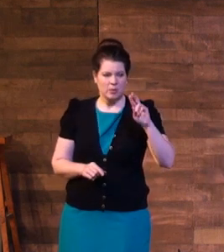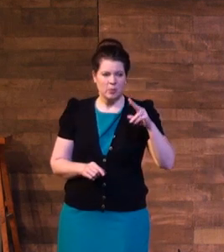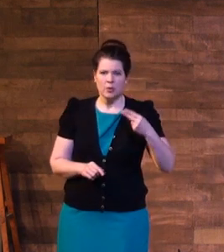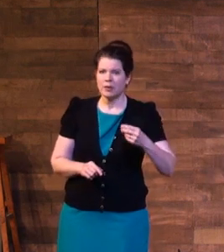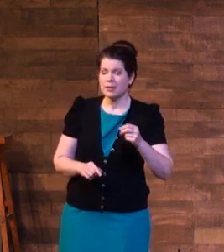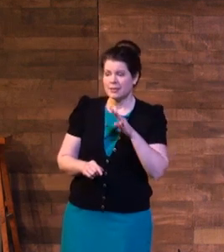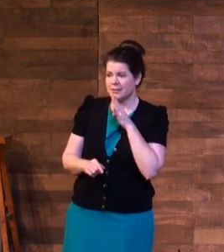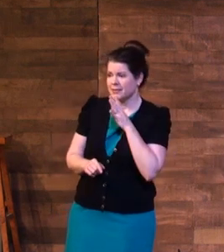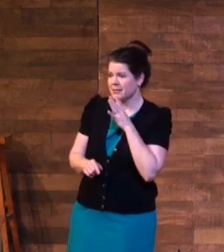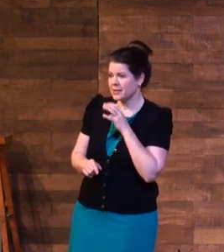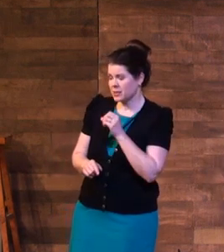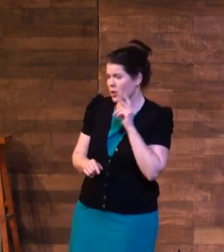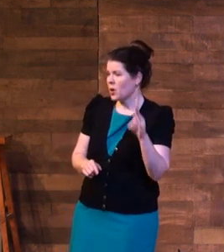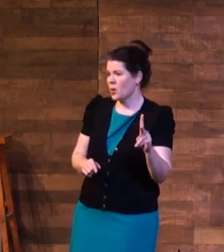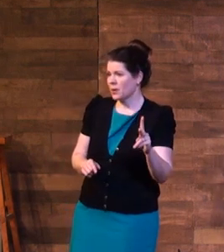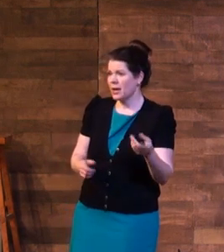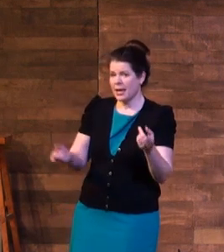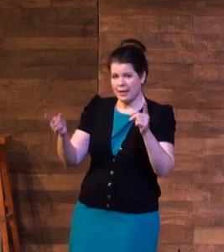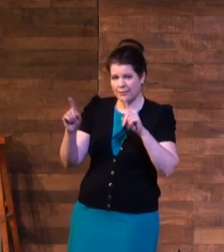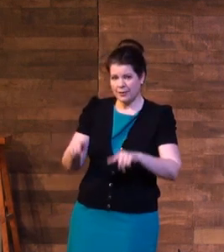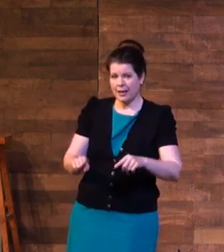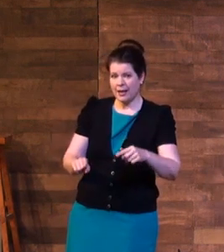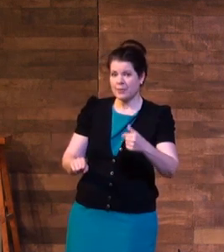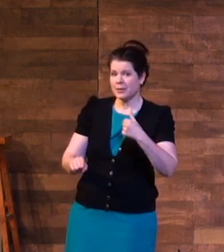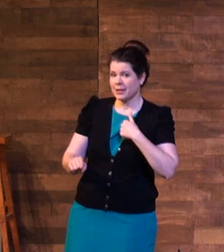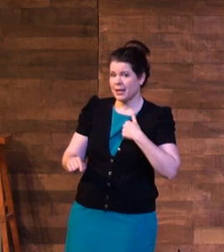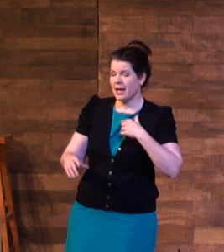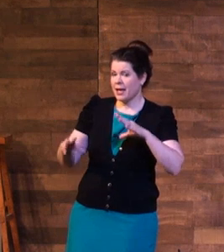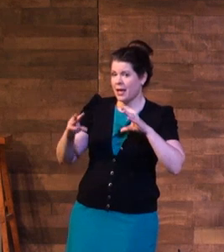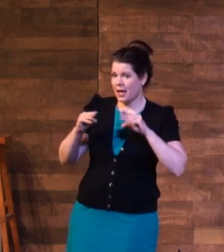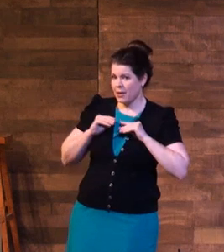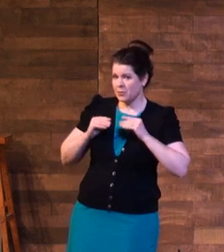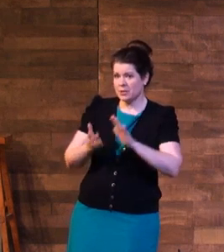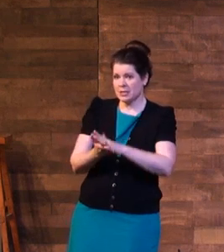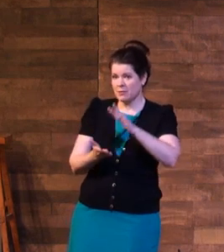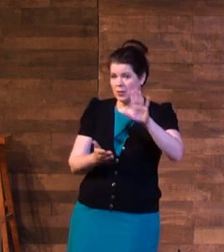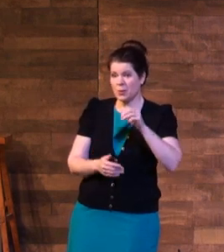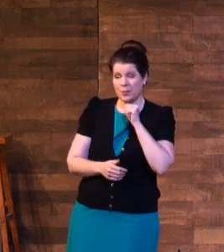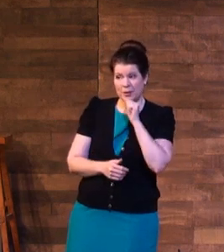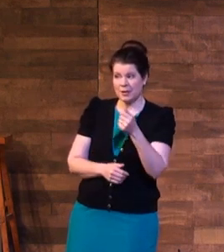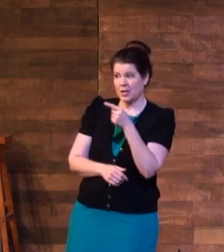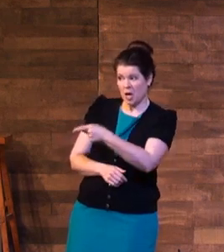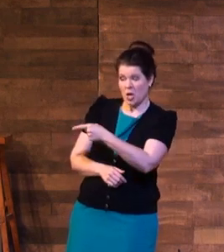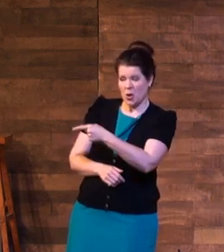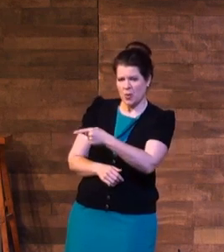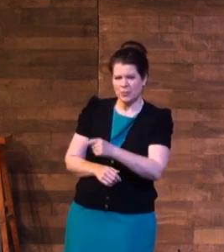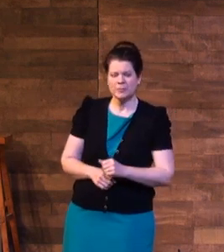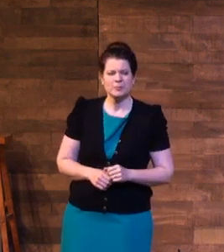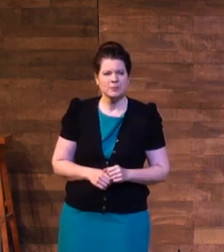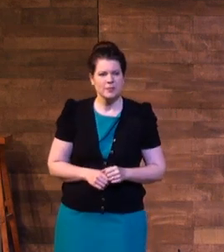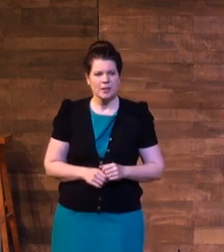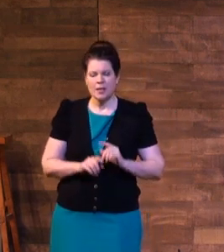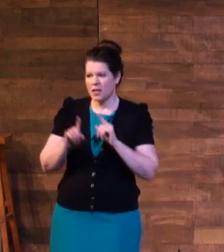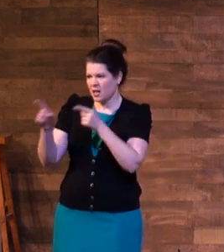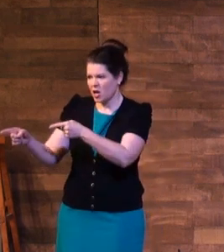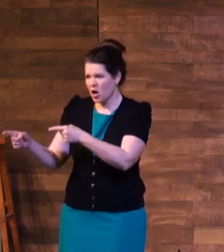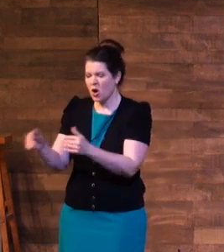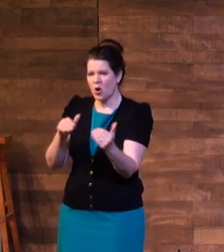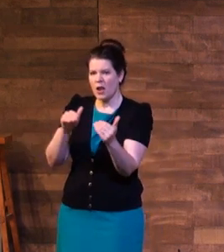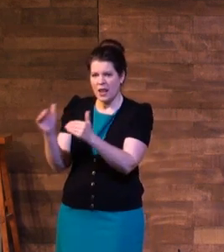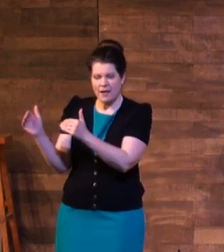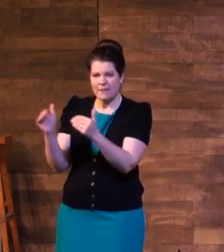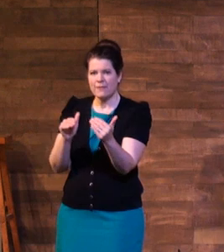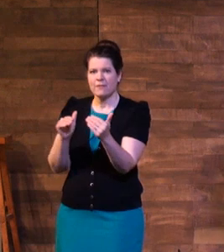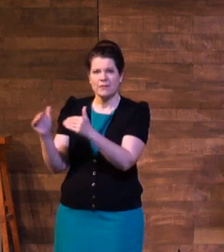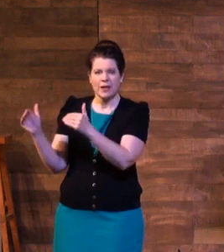a woman's going to get glory for this victory and not you. Barak's fine with that. They go, they fight the Canaanites